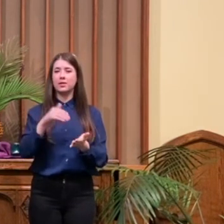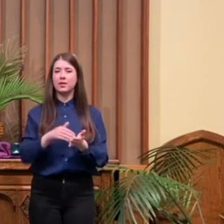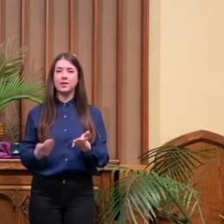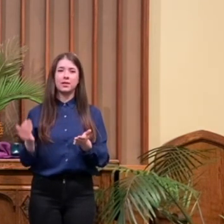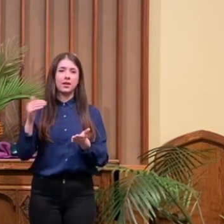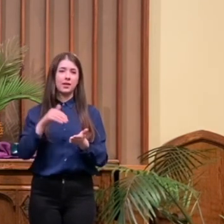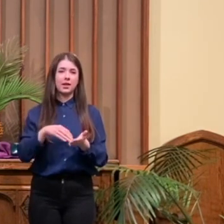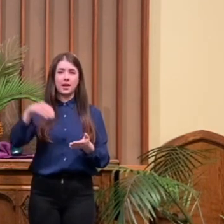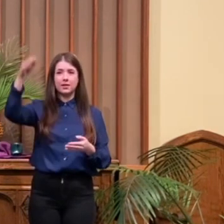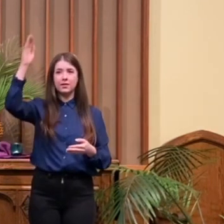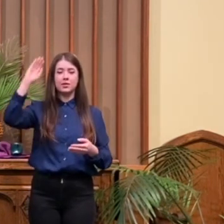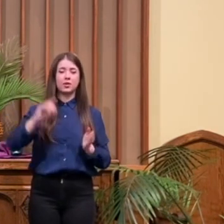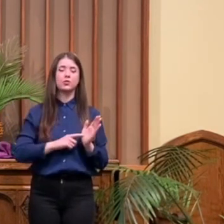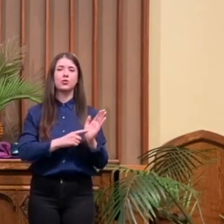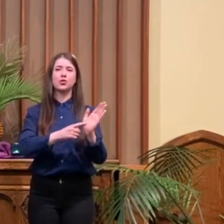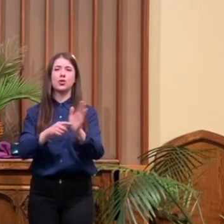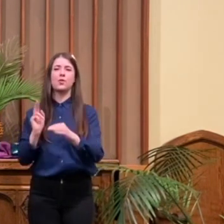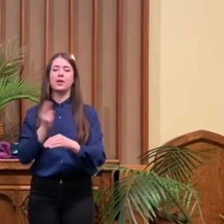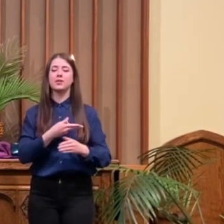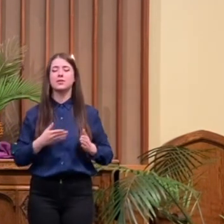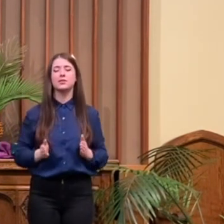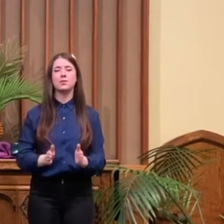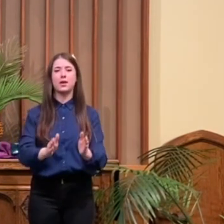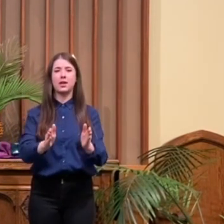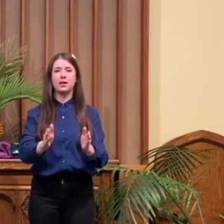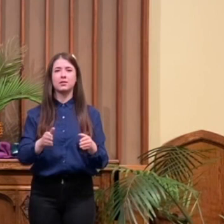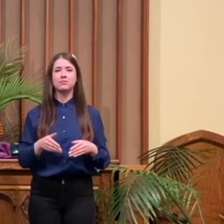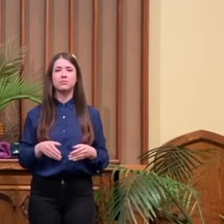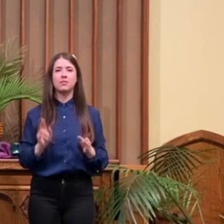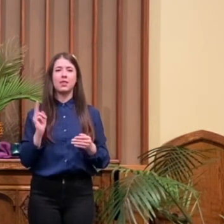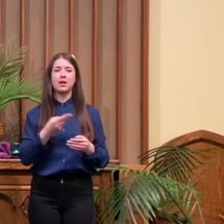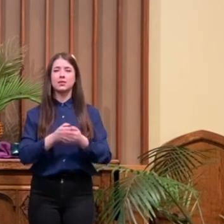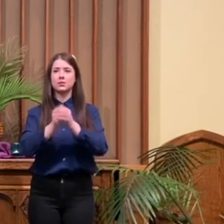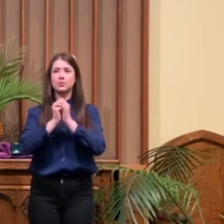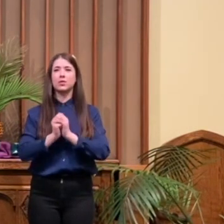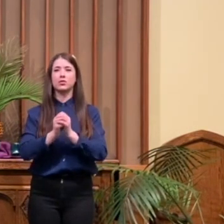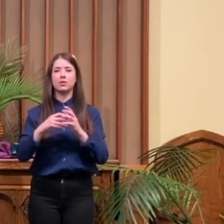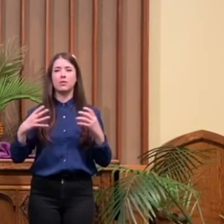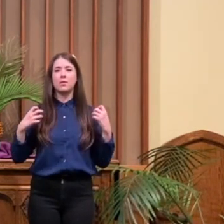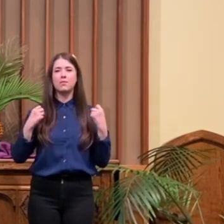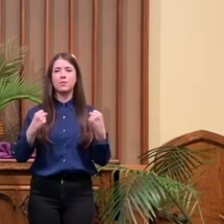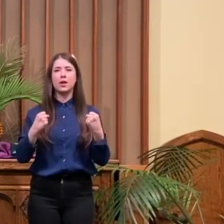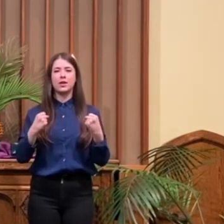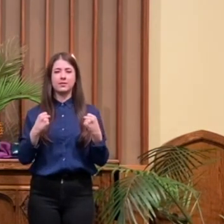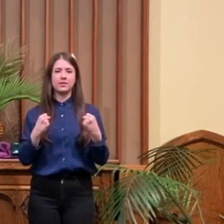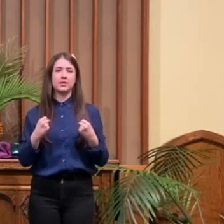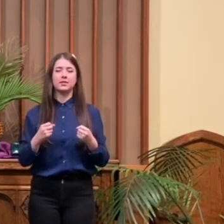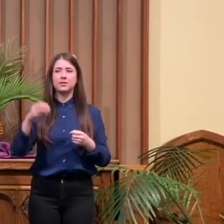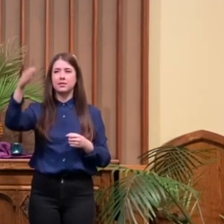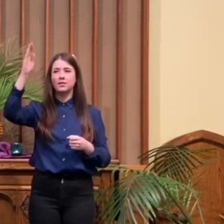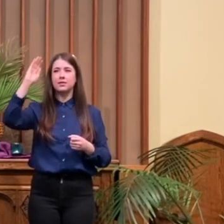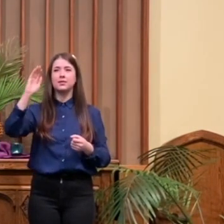again, God show us the way. Let us worship a brave and courageous